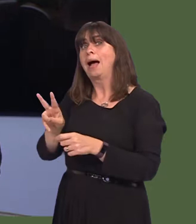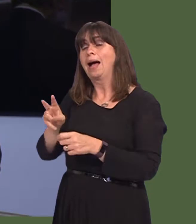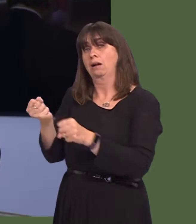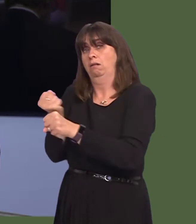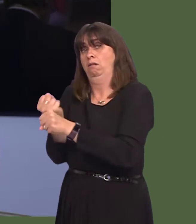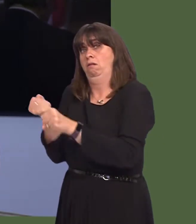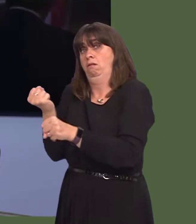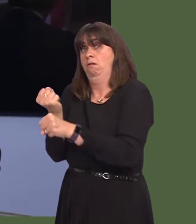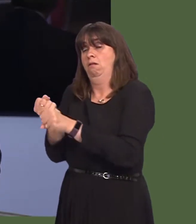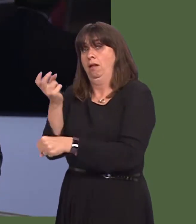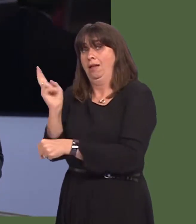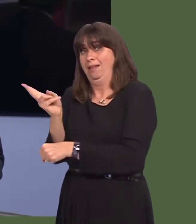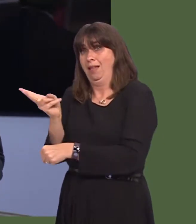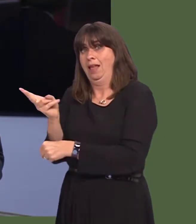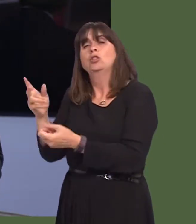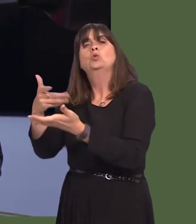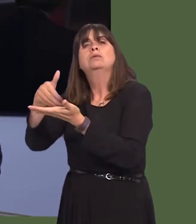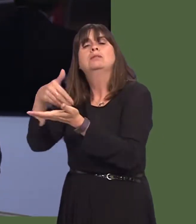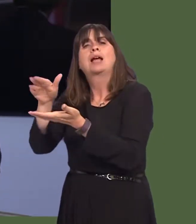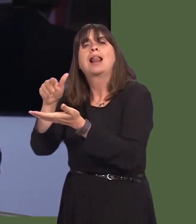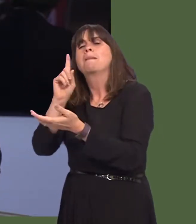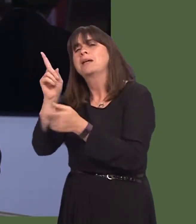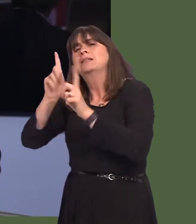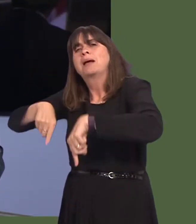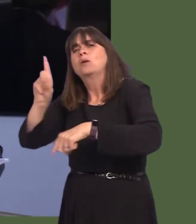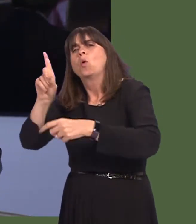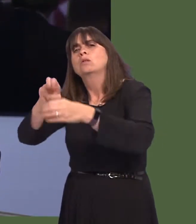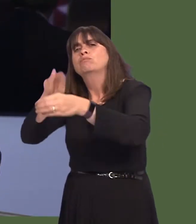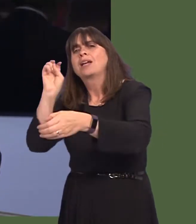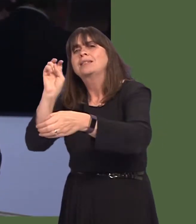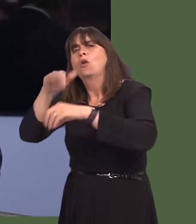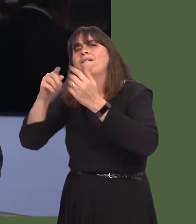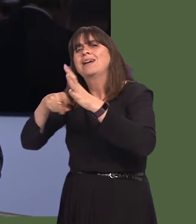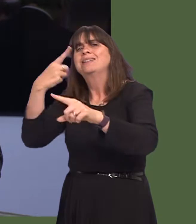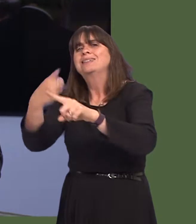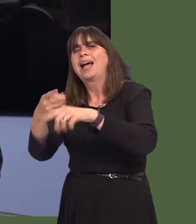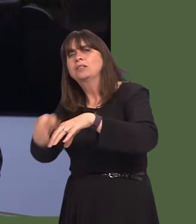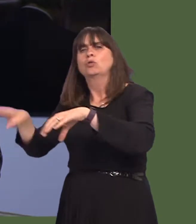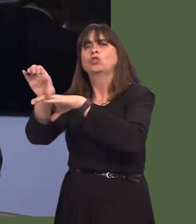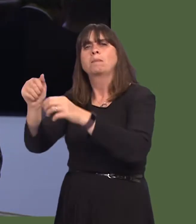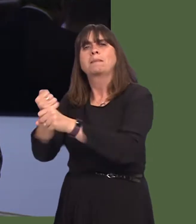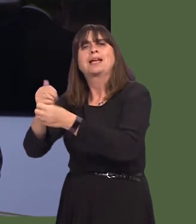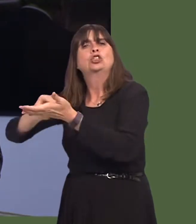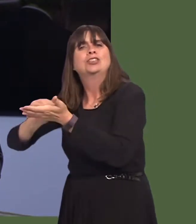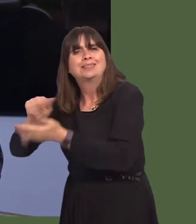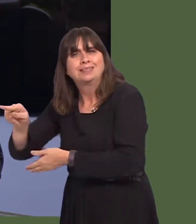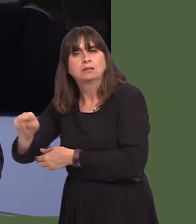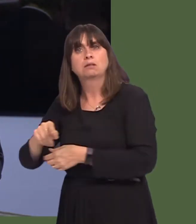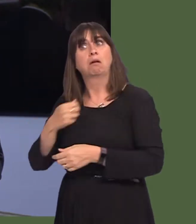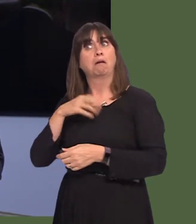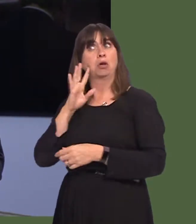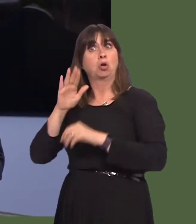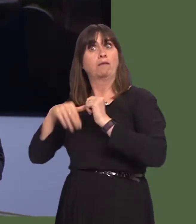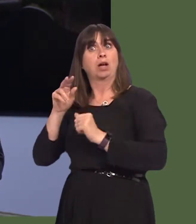should tariffs be imposed on cheese imports post-Brexit. But we also saw over the weekend reporting that Starbucks has struck